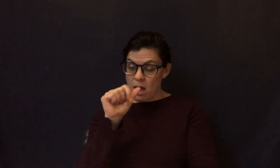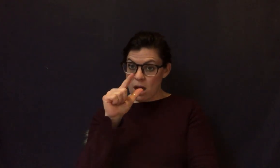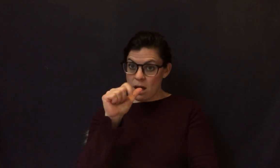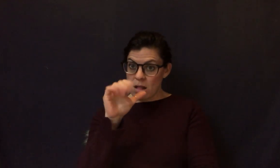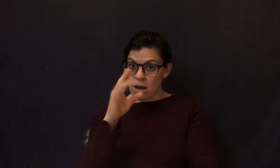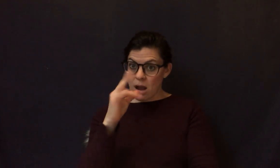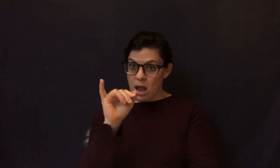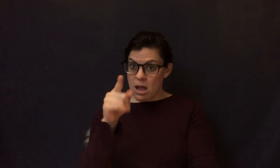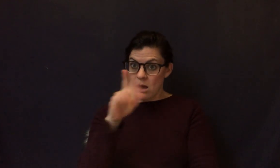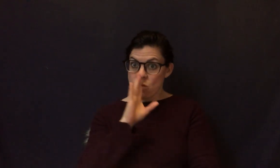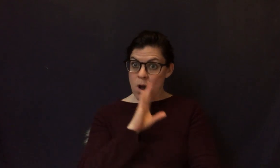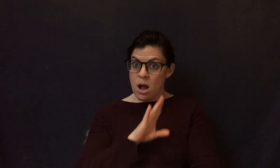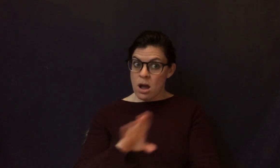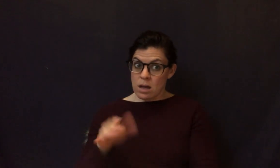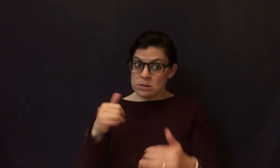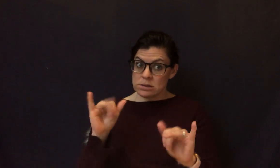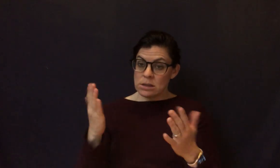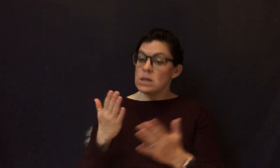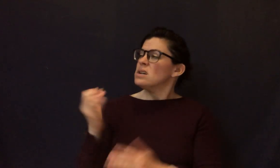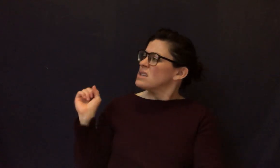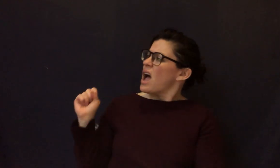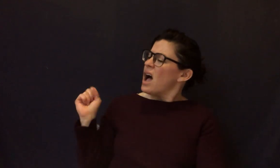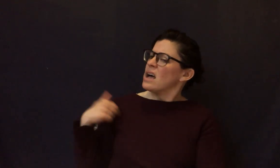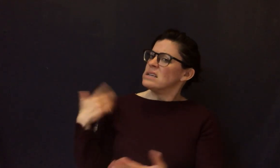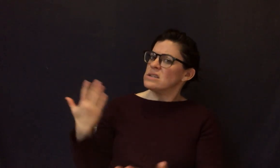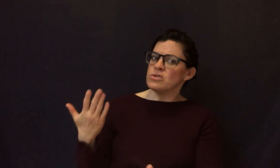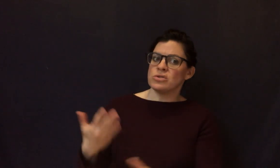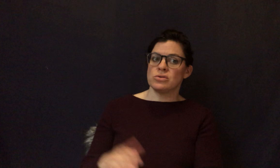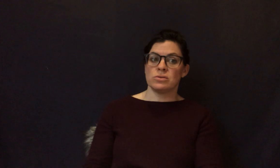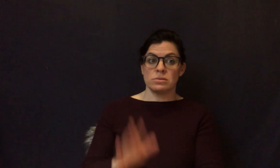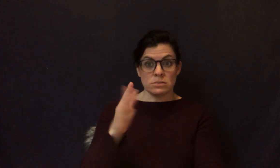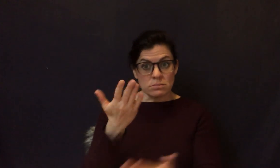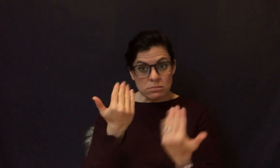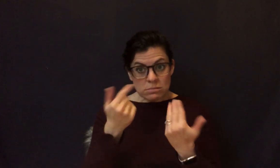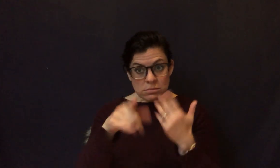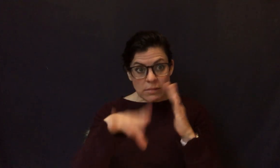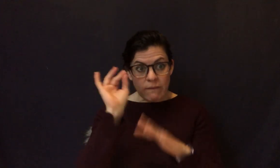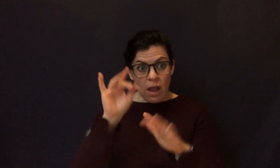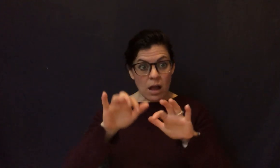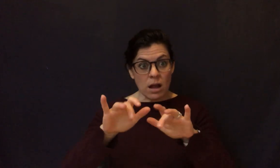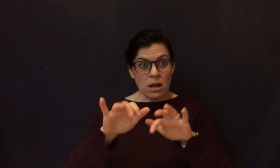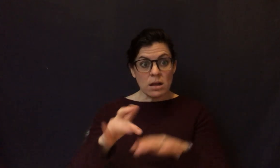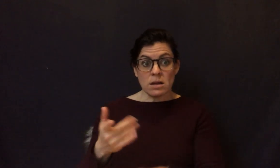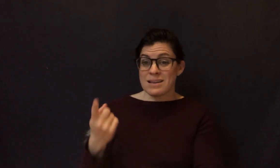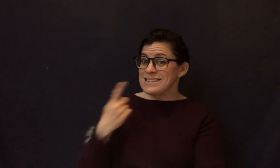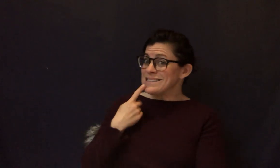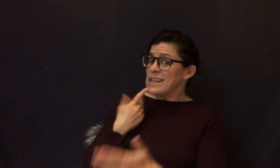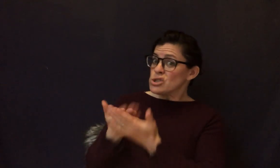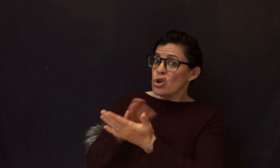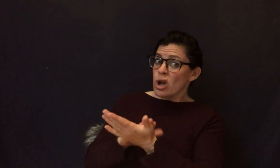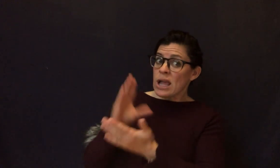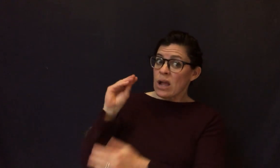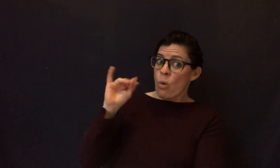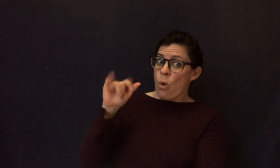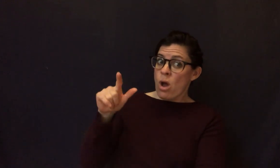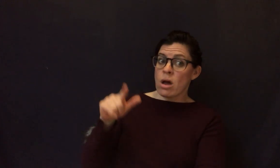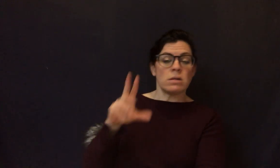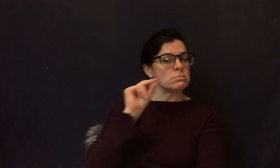Yeah. Okay, what you come up with? It said cooking oil and gas. No, it doesn't. It Yeah. doesn't say cooking. It